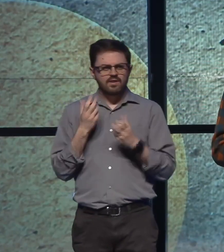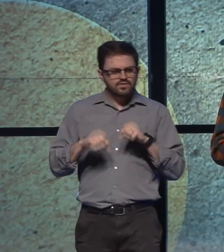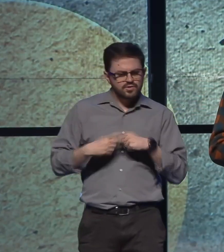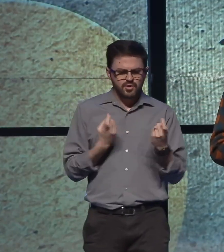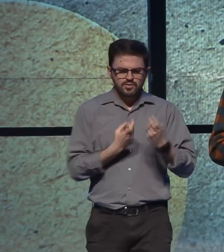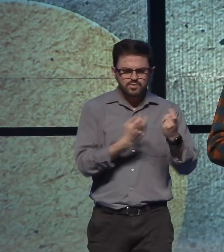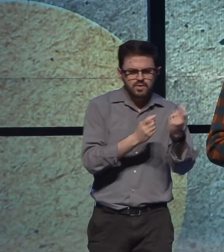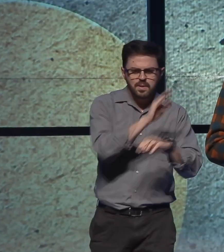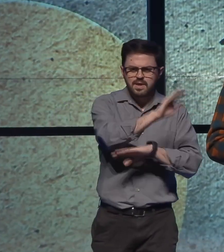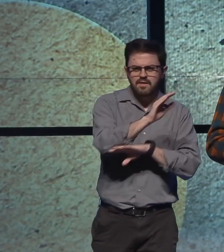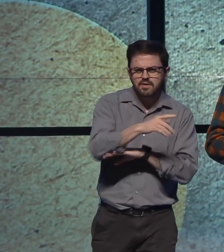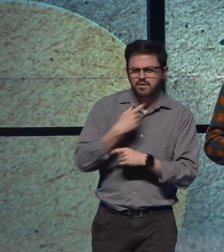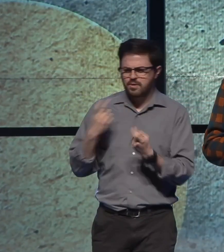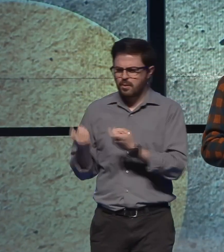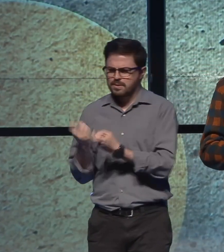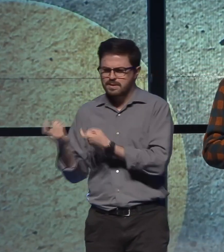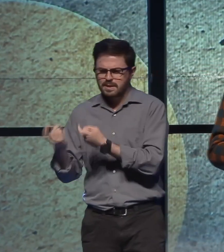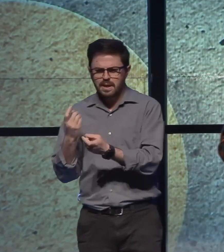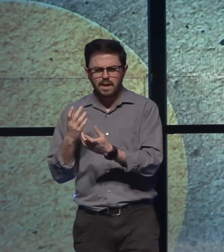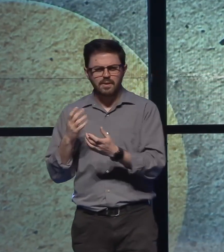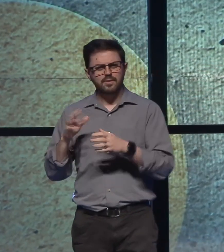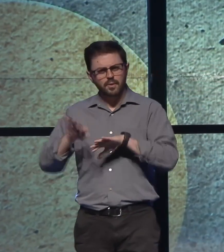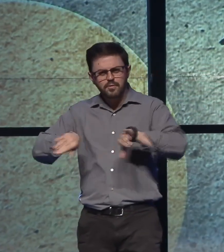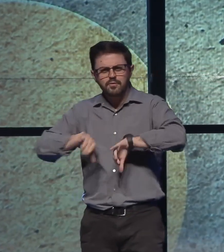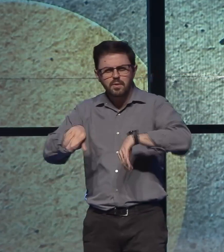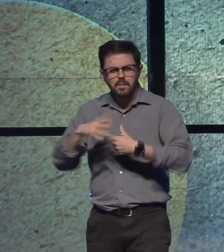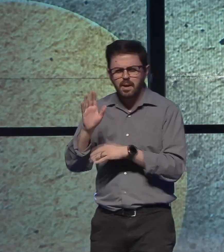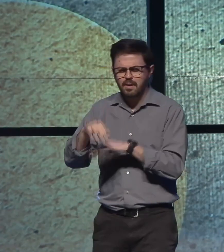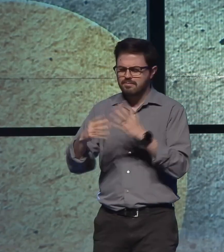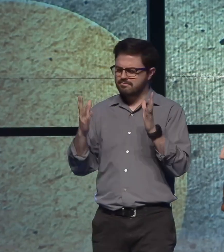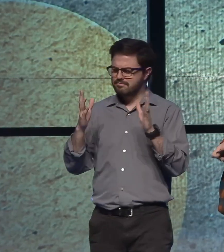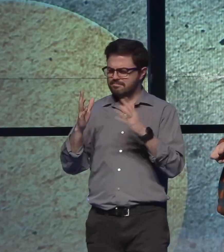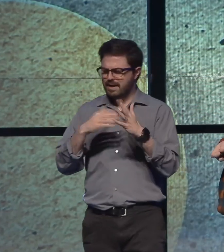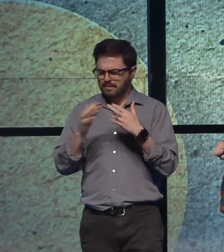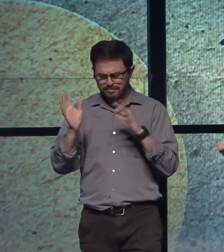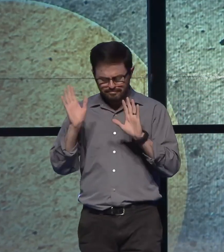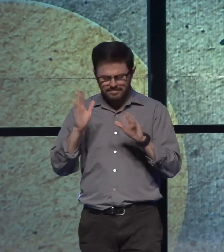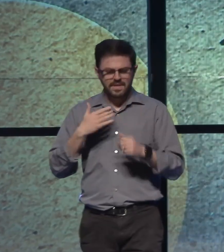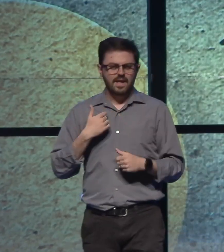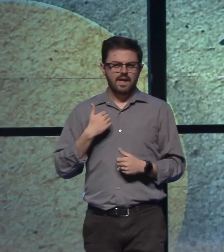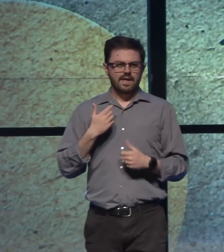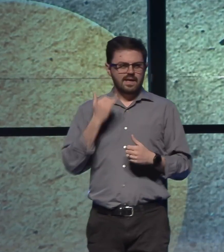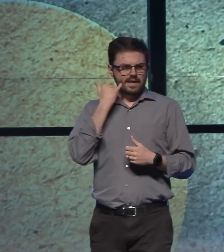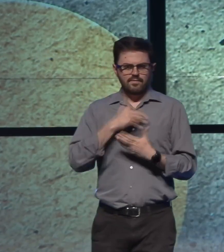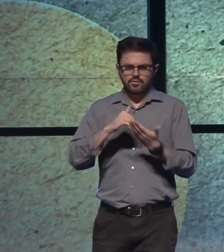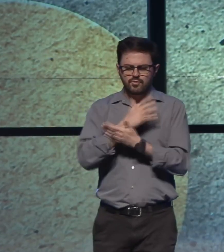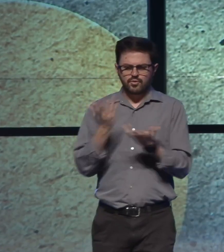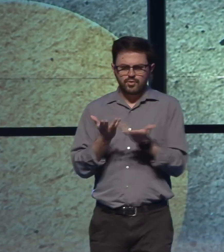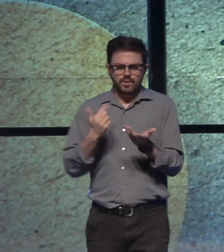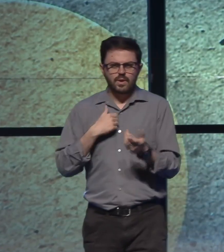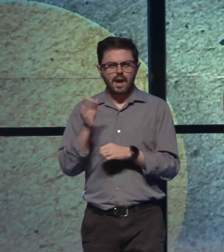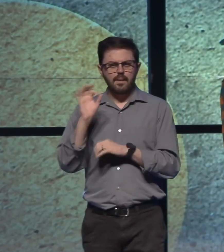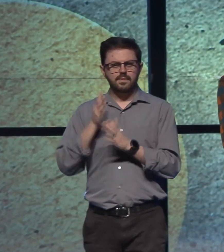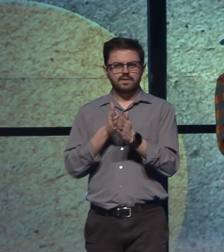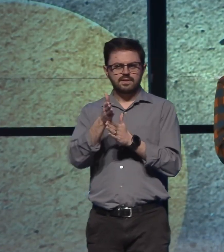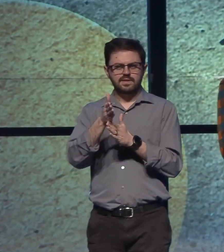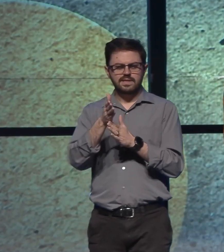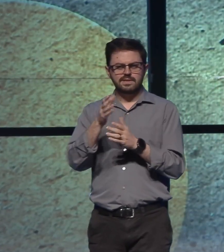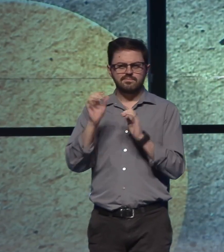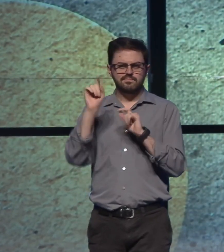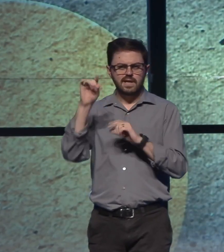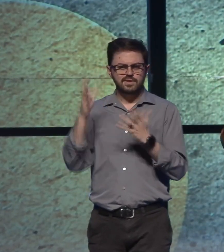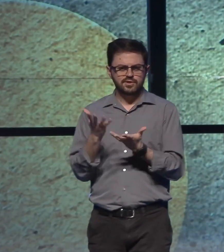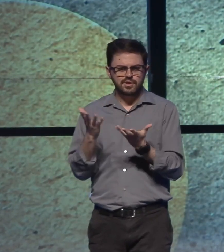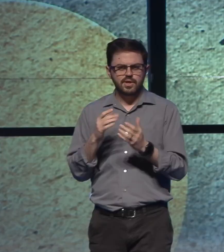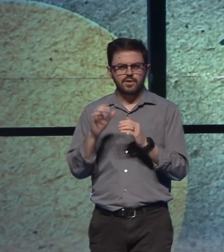morning, whatever you feel like doing. So it's great to see everyone. If you're a guest this morning, my name is Ryan, the lead pastor here at Crossroads. Inside of that program that's